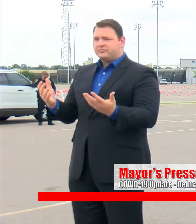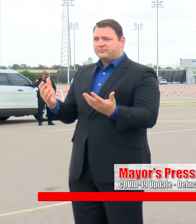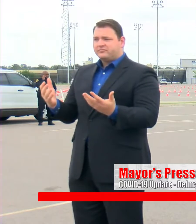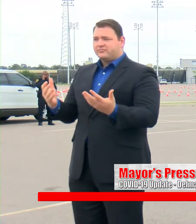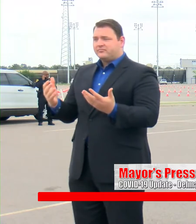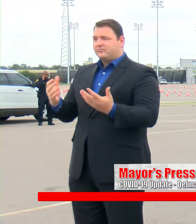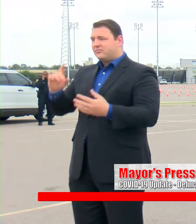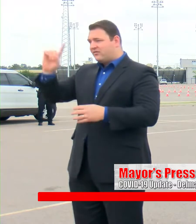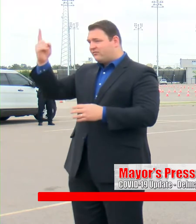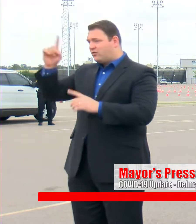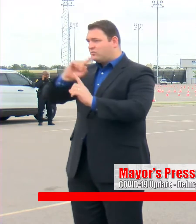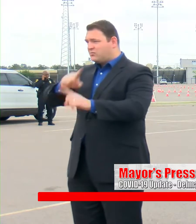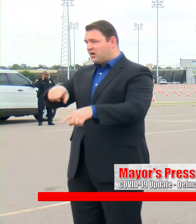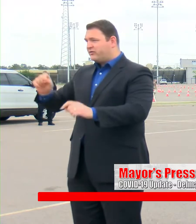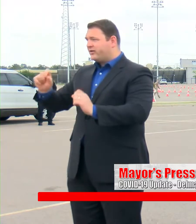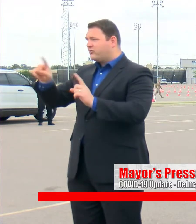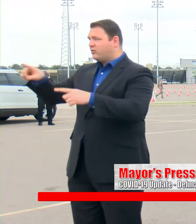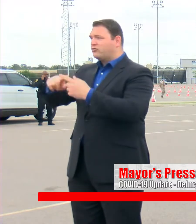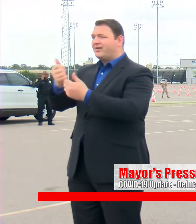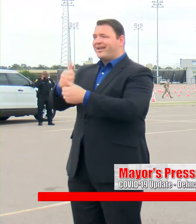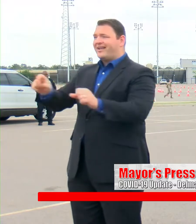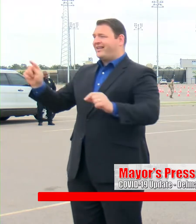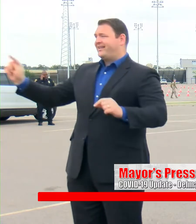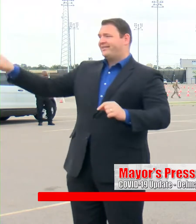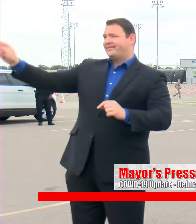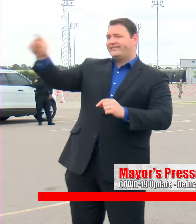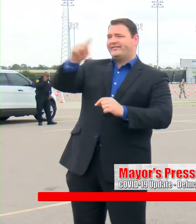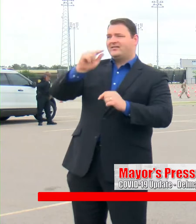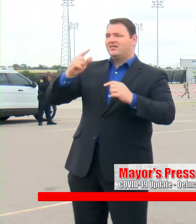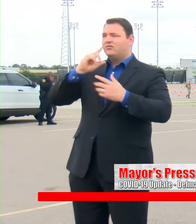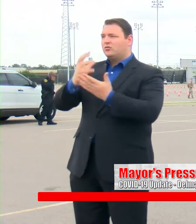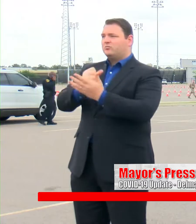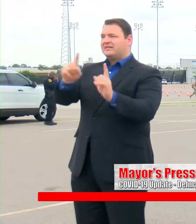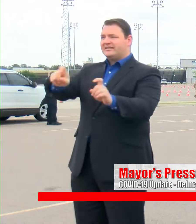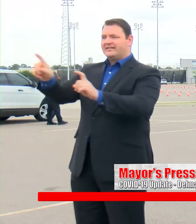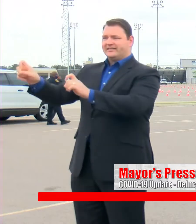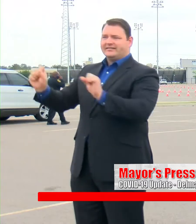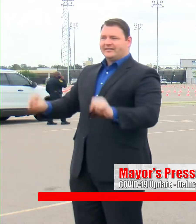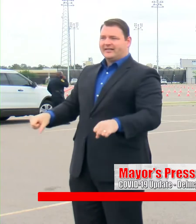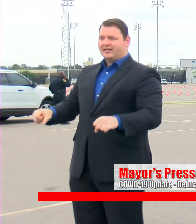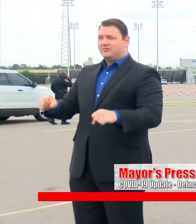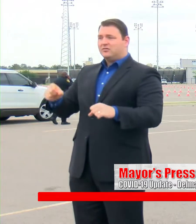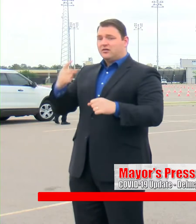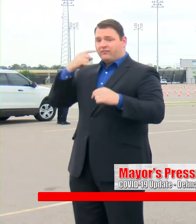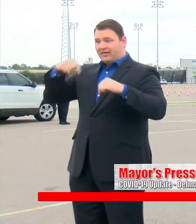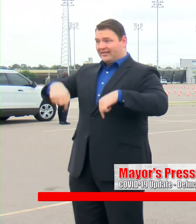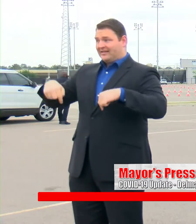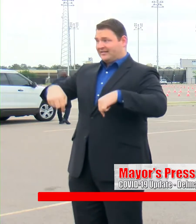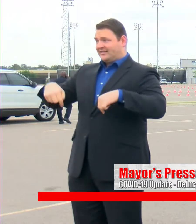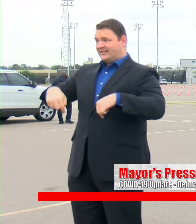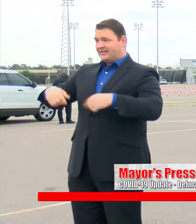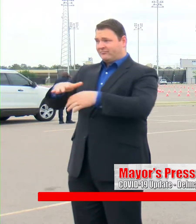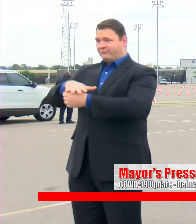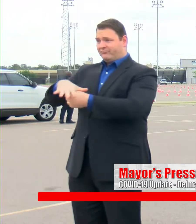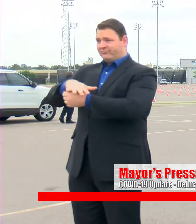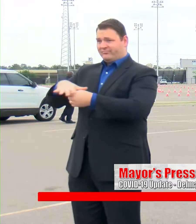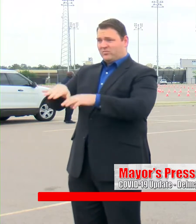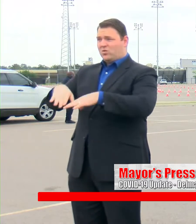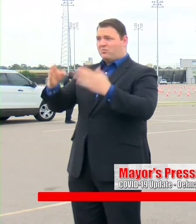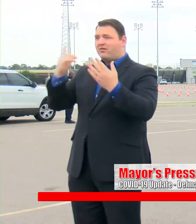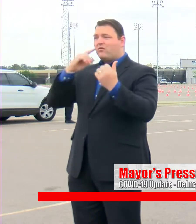any one of our sites to be tested. So this is open to anyone who is symptomatic. As of